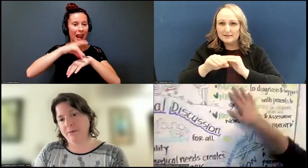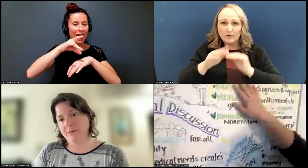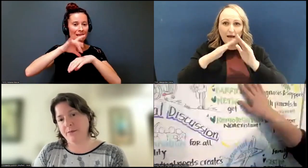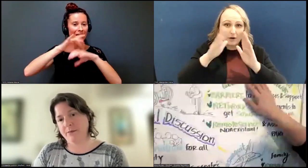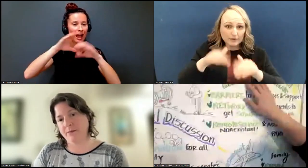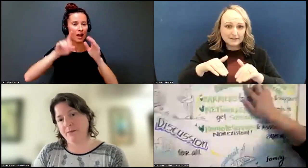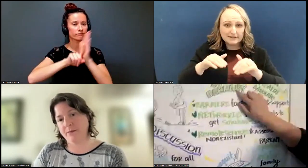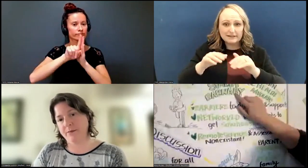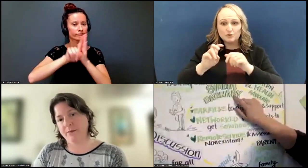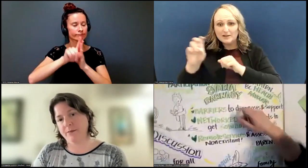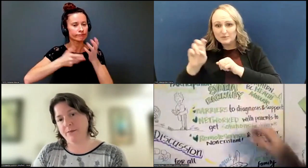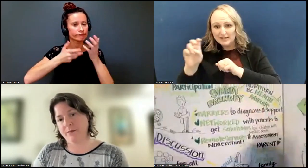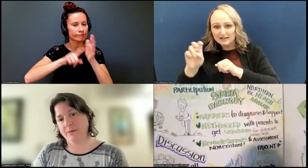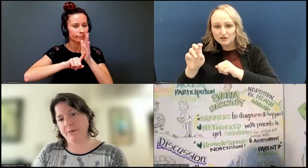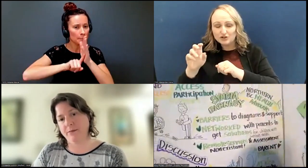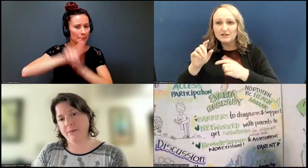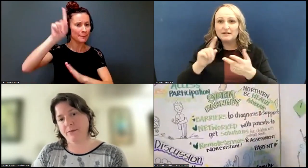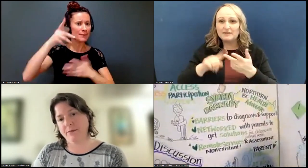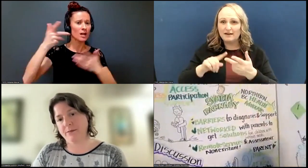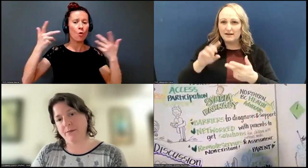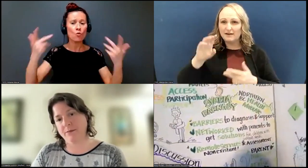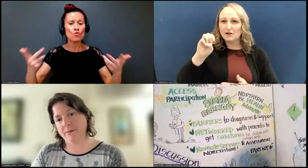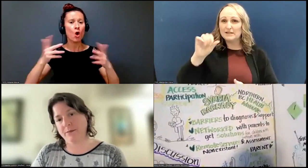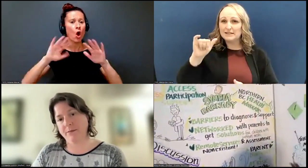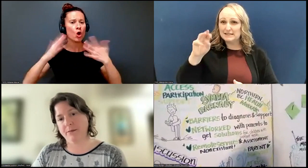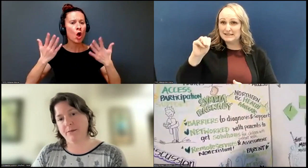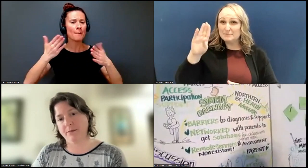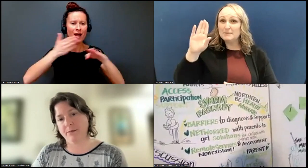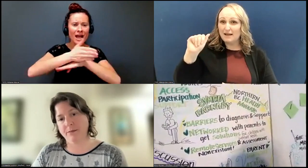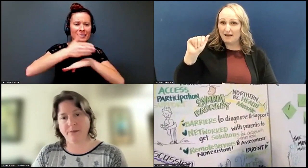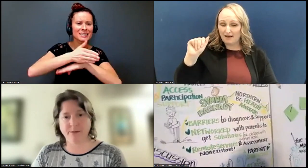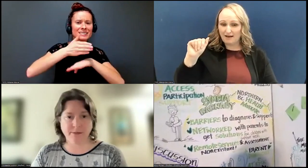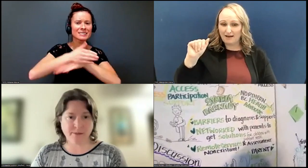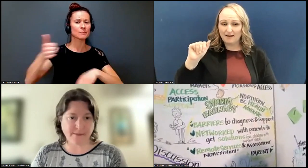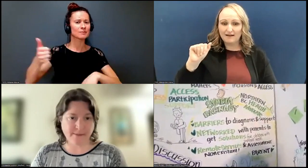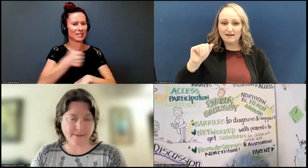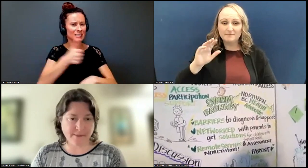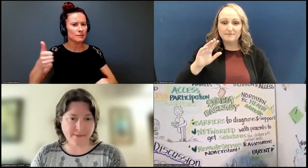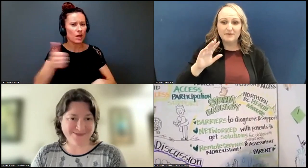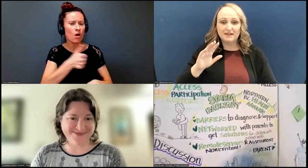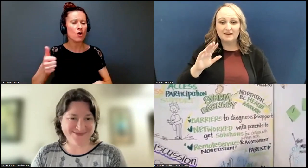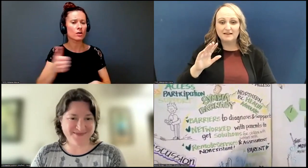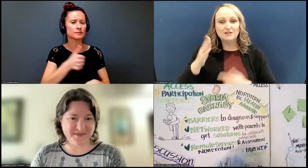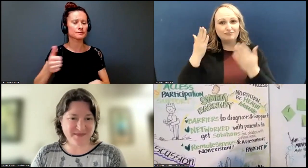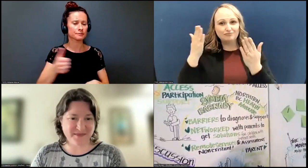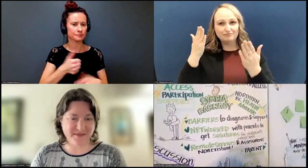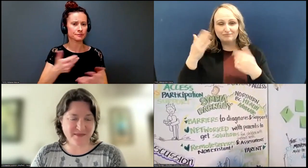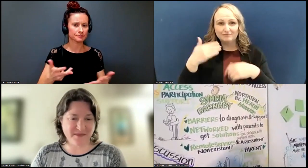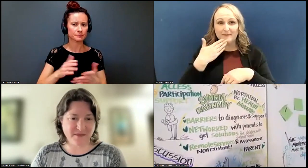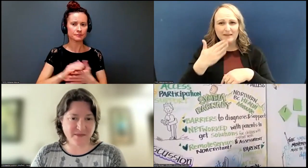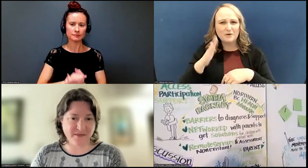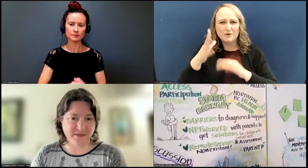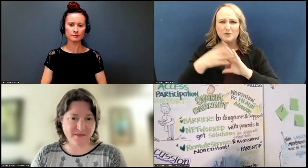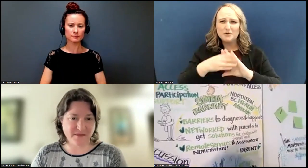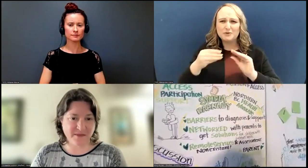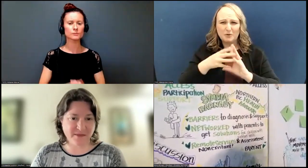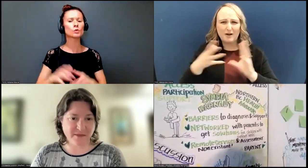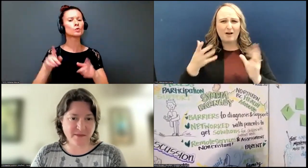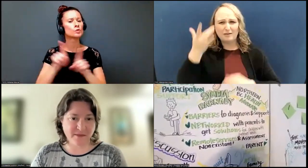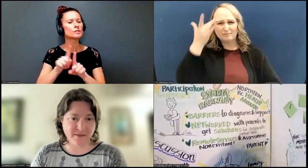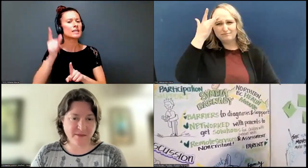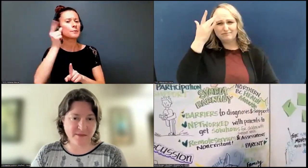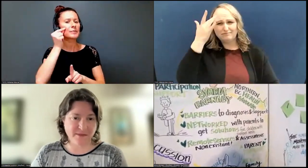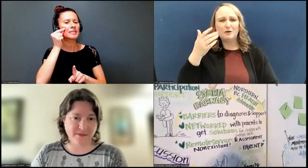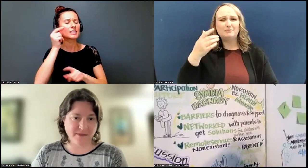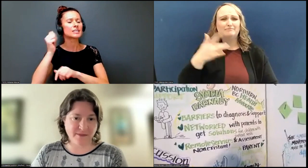then heard from Simbia Barnaby and Hawa to Simbia. So much of her story resonated and was like she could have been